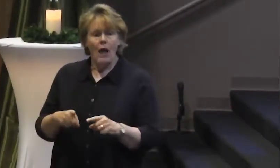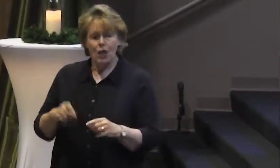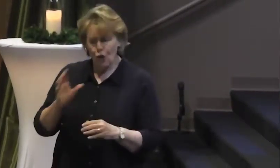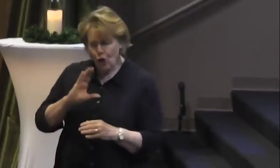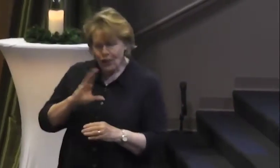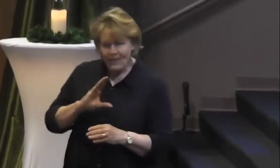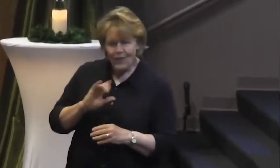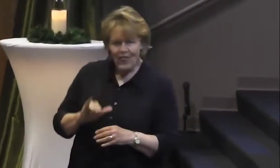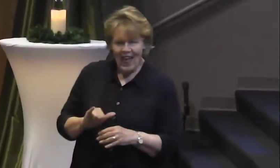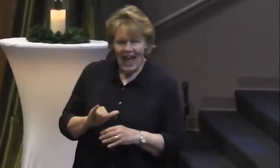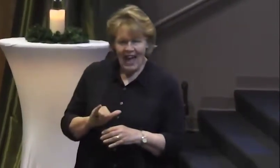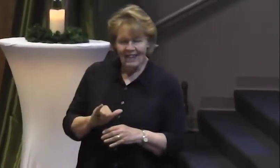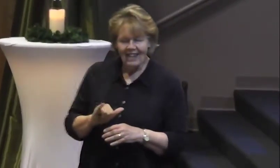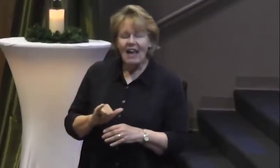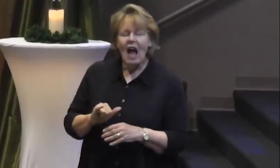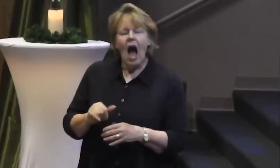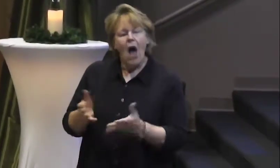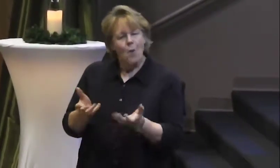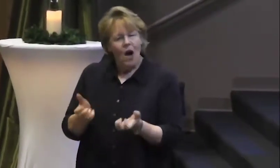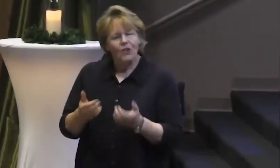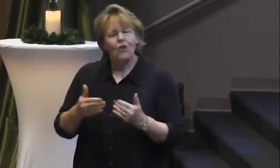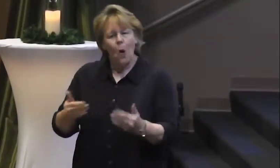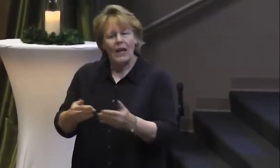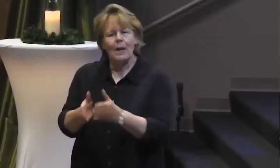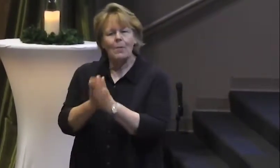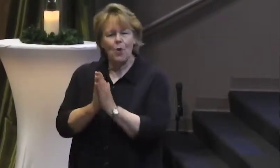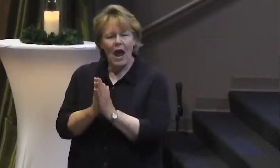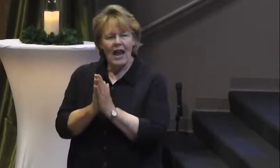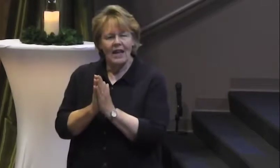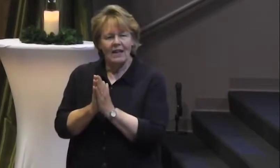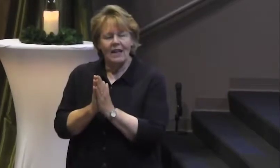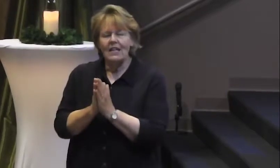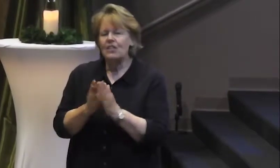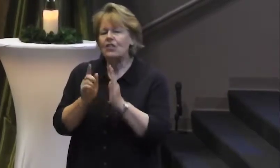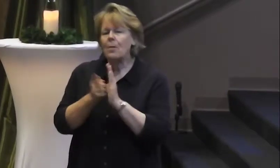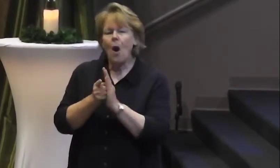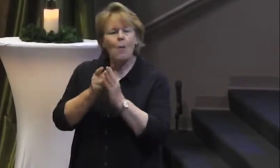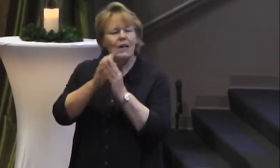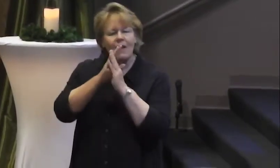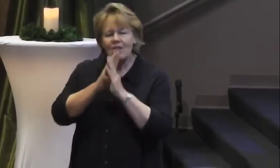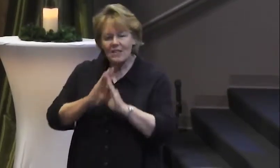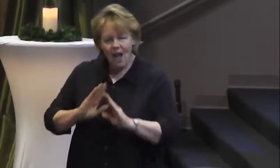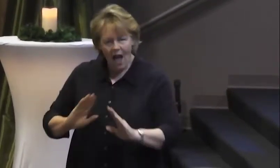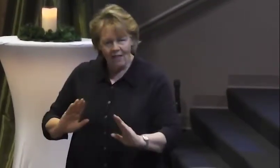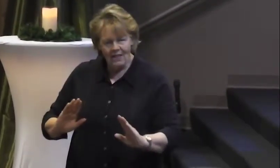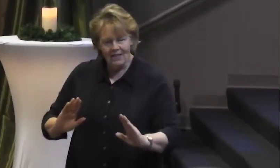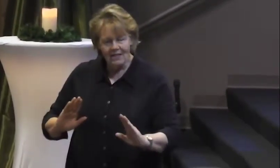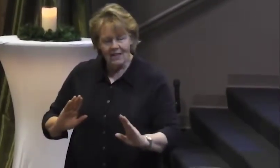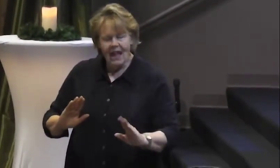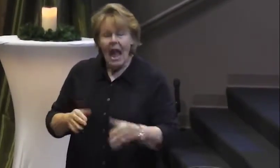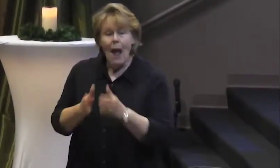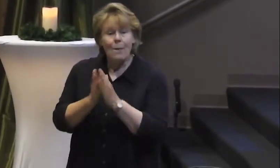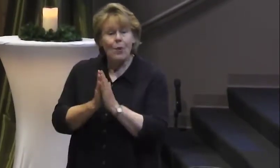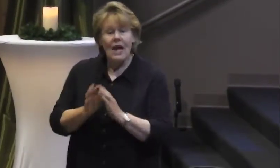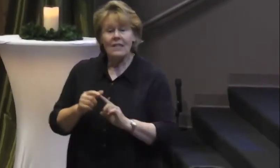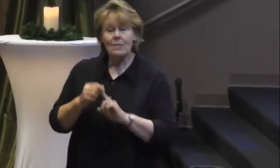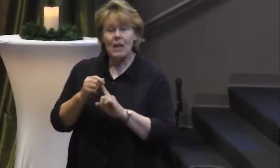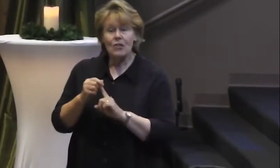want to have some prayer. Just give you a moment of silence and pray especially that each of us would hear what